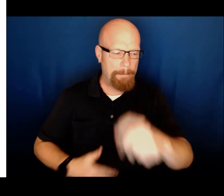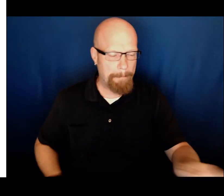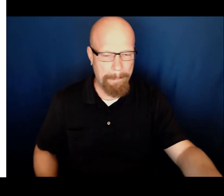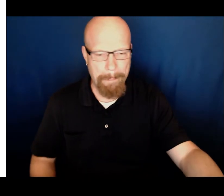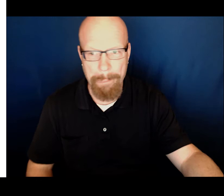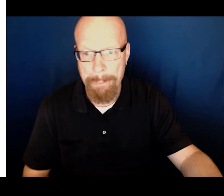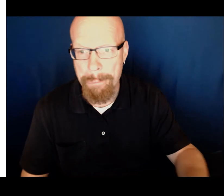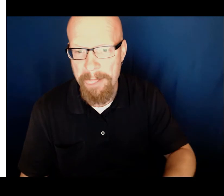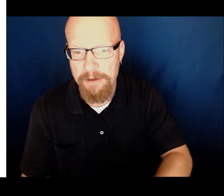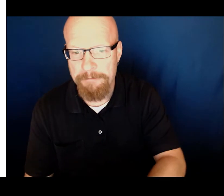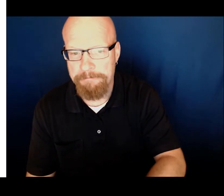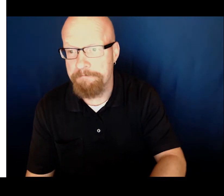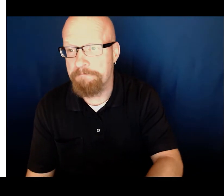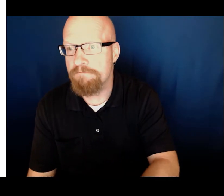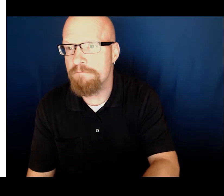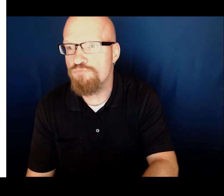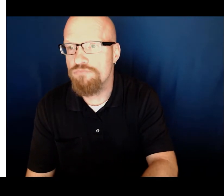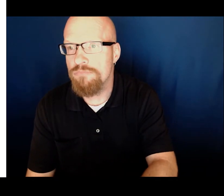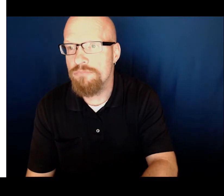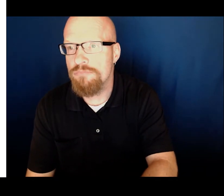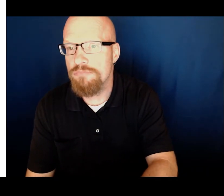Now we have some examples to work on next.